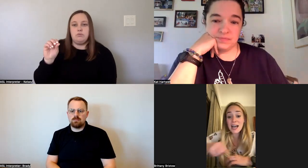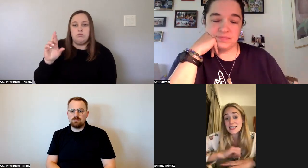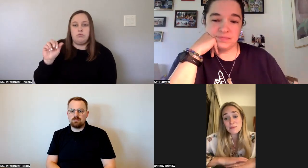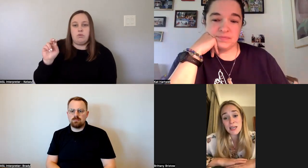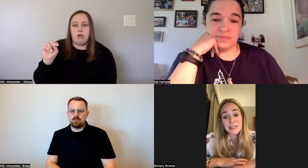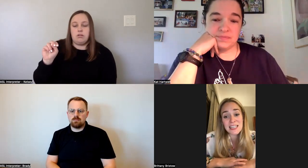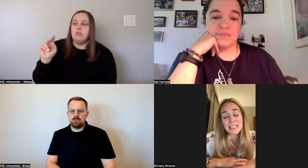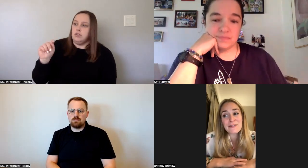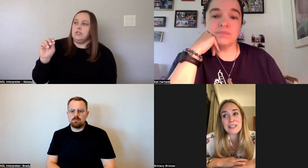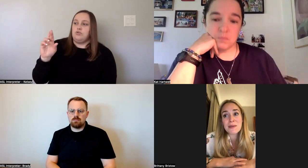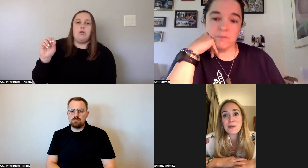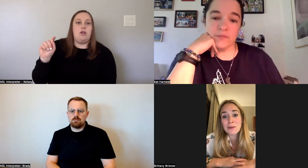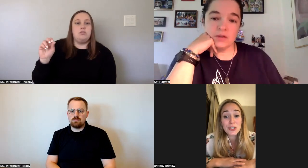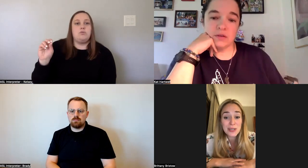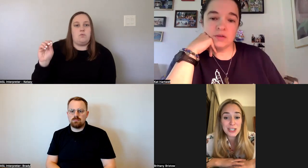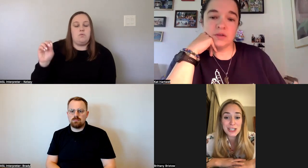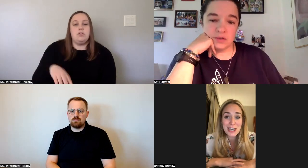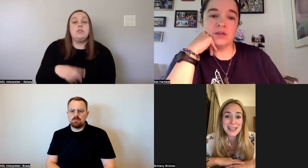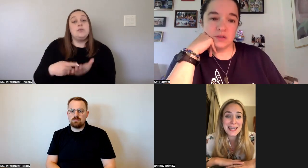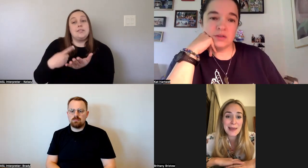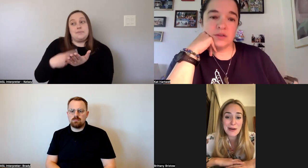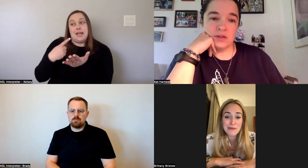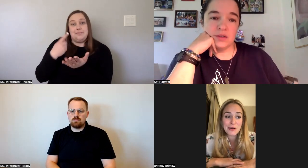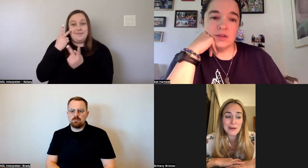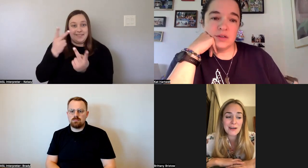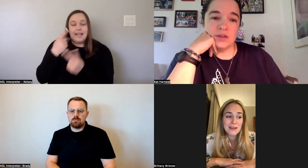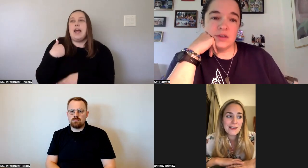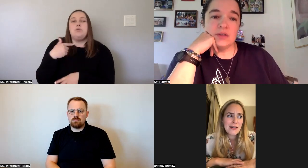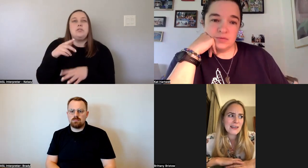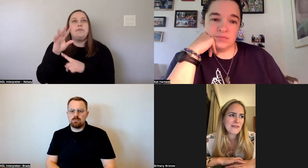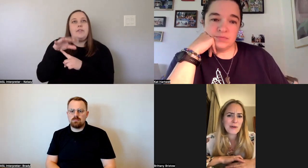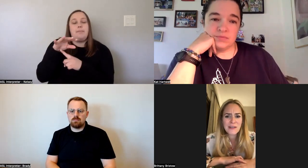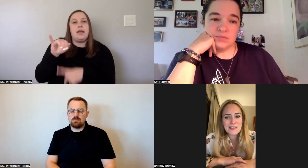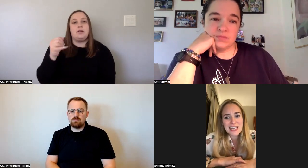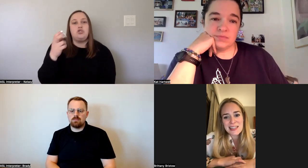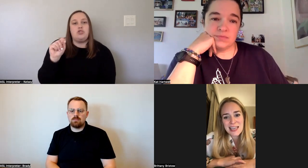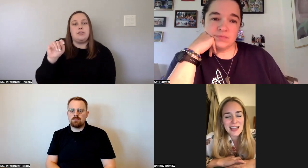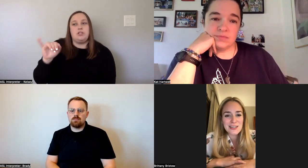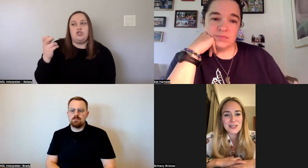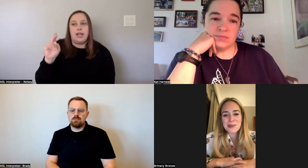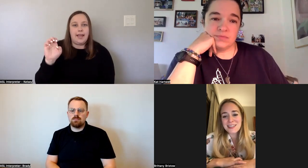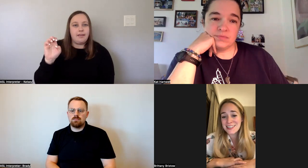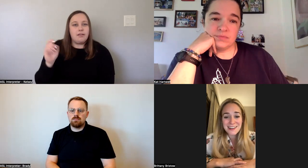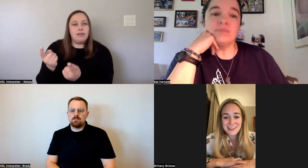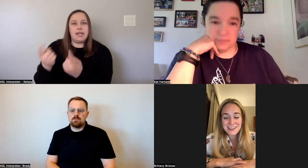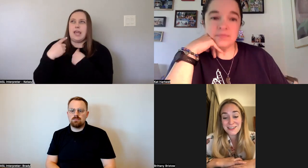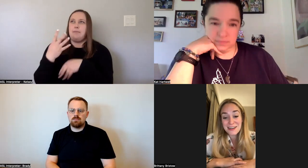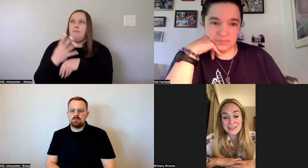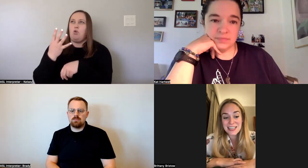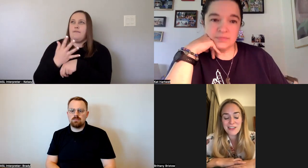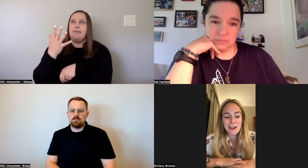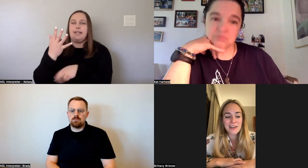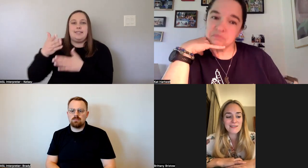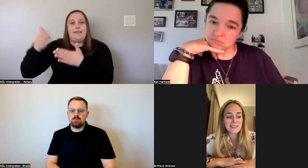But yeah, sometimes he gets to come visit me. When I was shooting Just Jake, he came out for, I think, 4 or 5 days at the end, so we could see